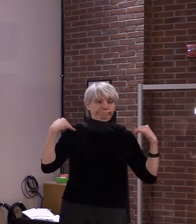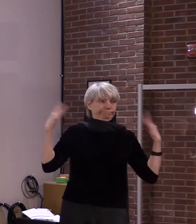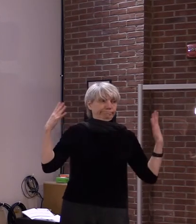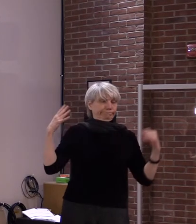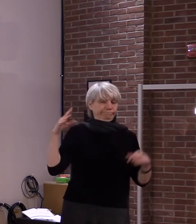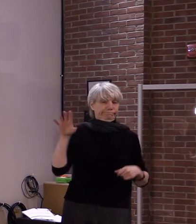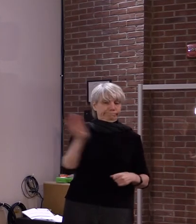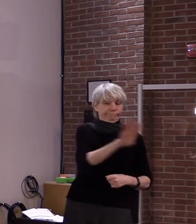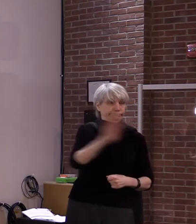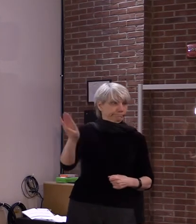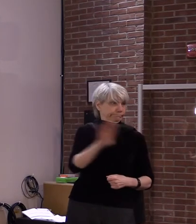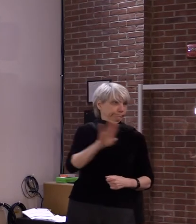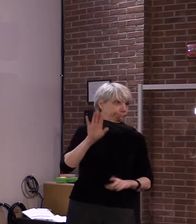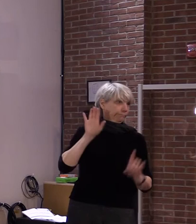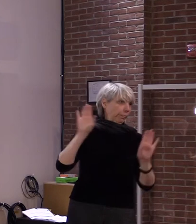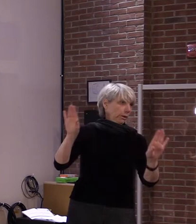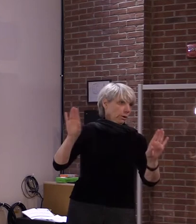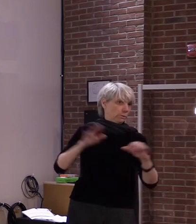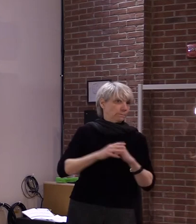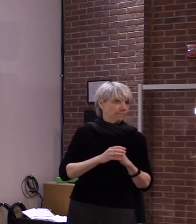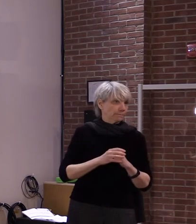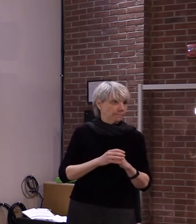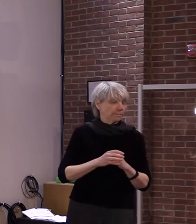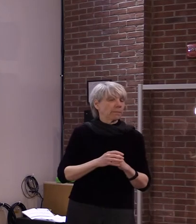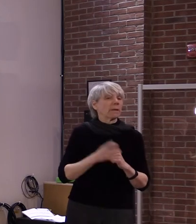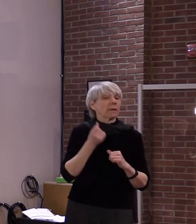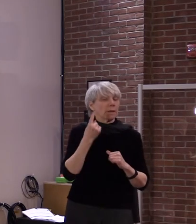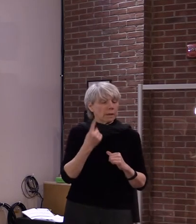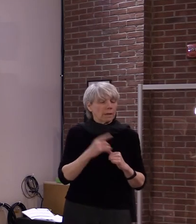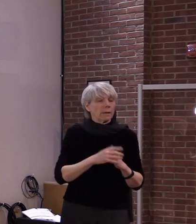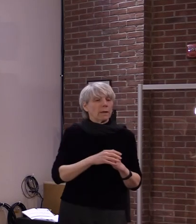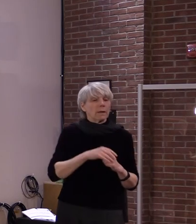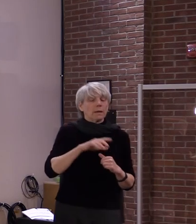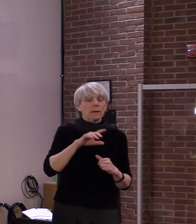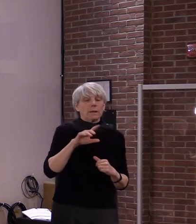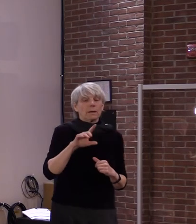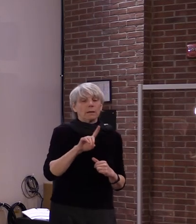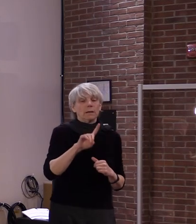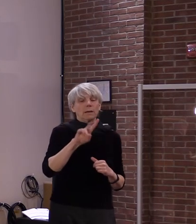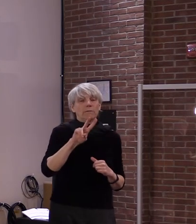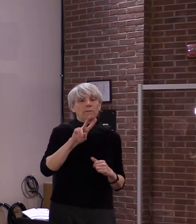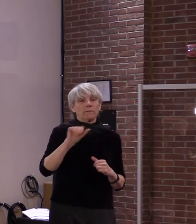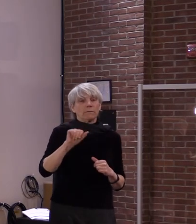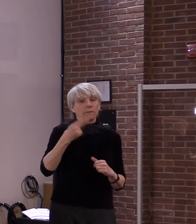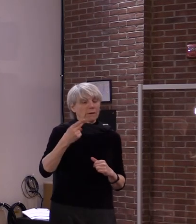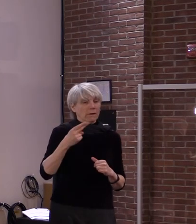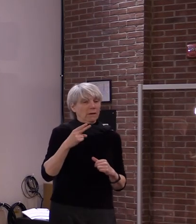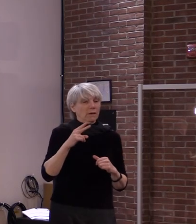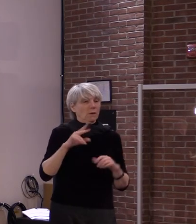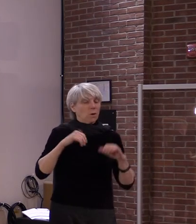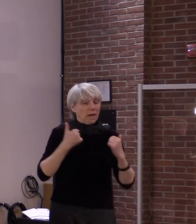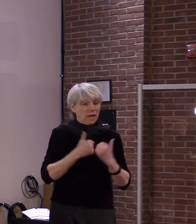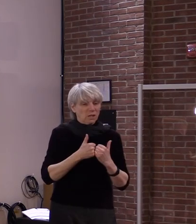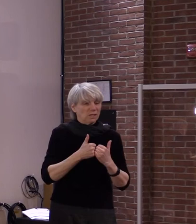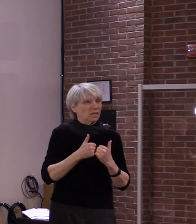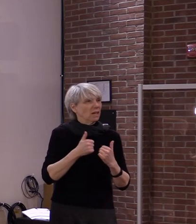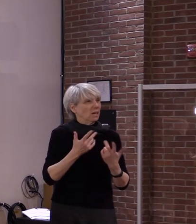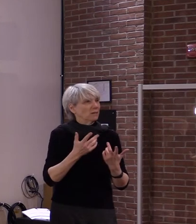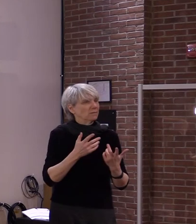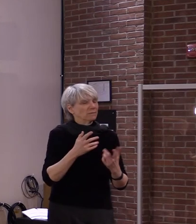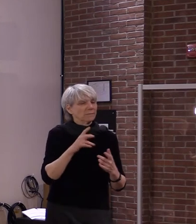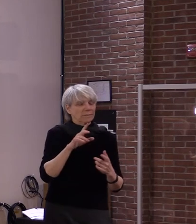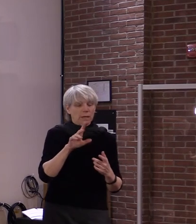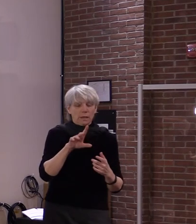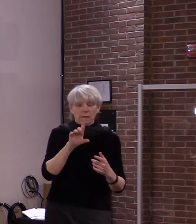between those two entities the agency or diva doesn't need to be involved from divas perspective and